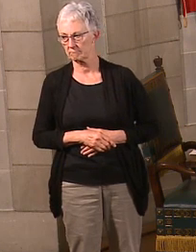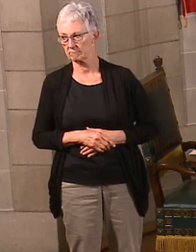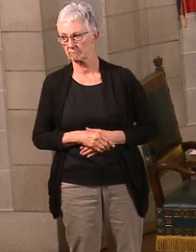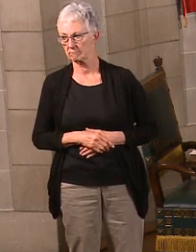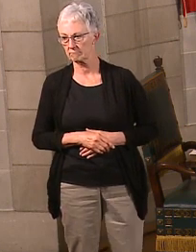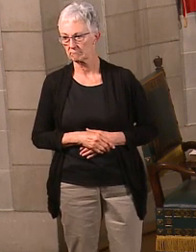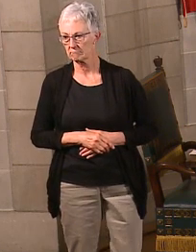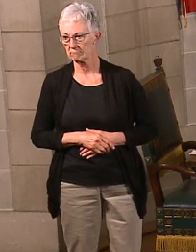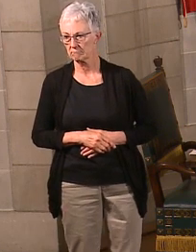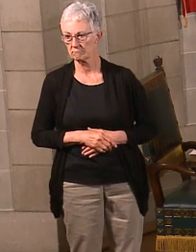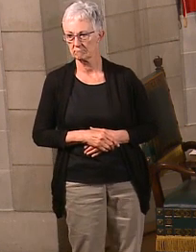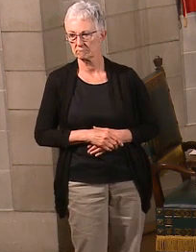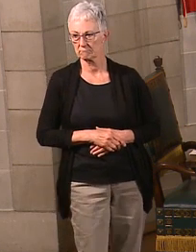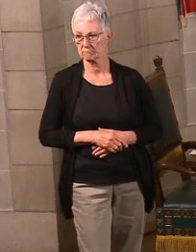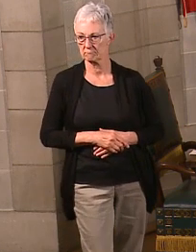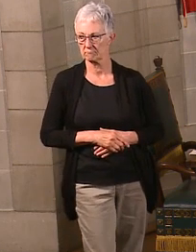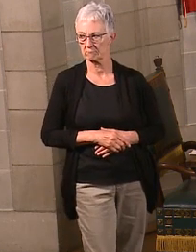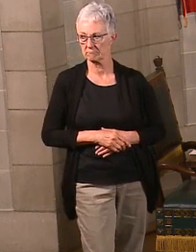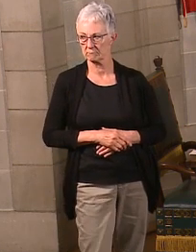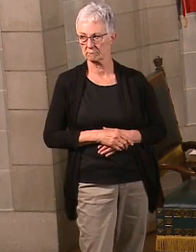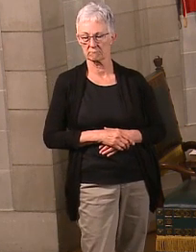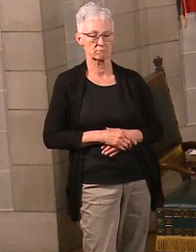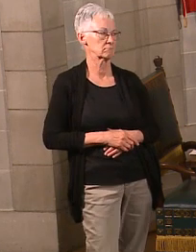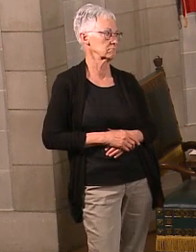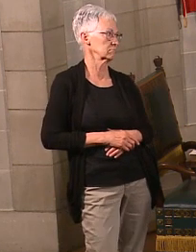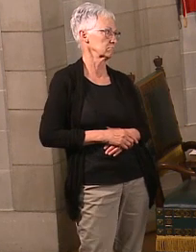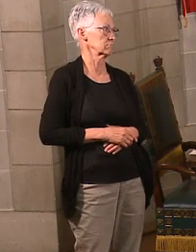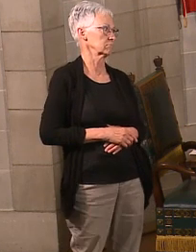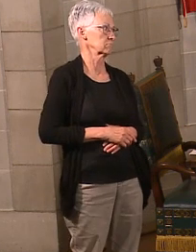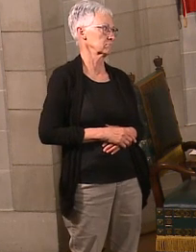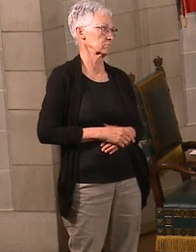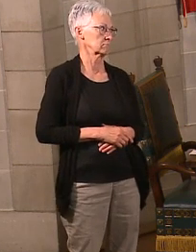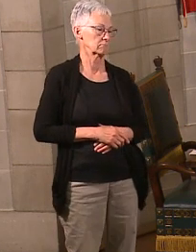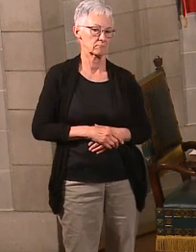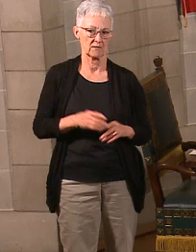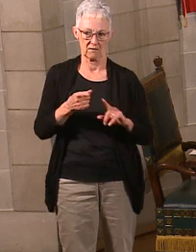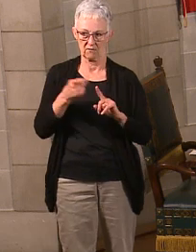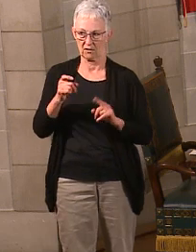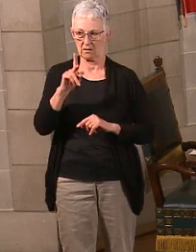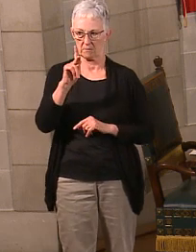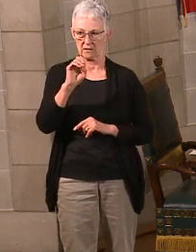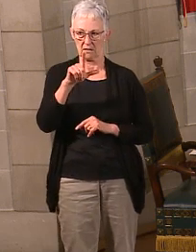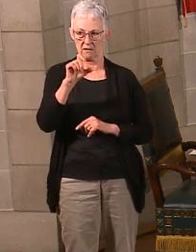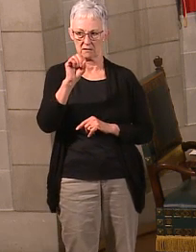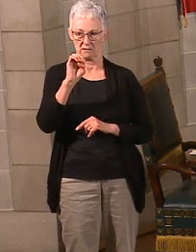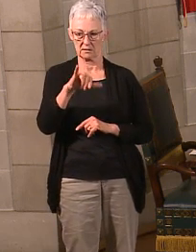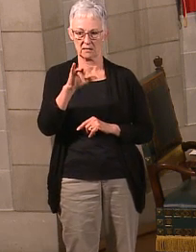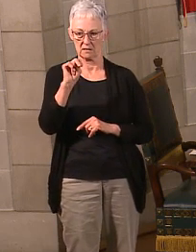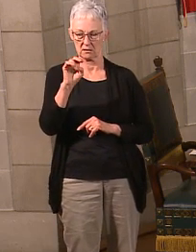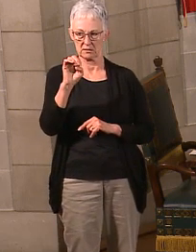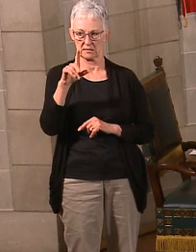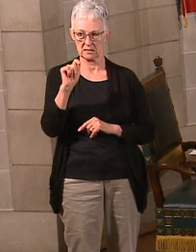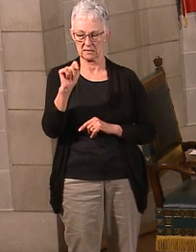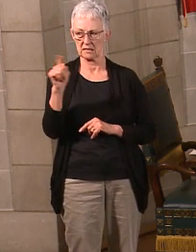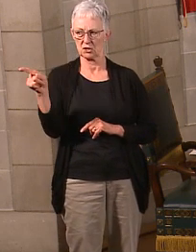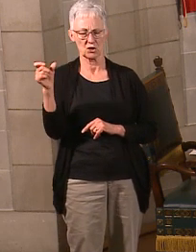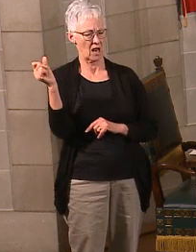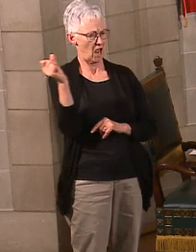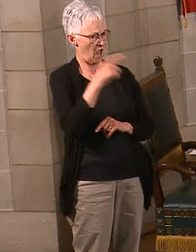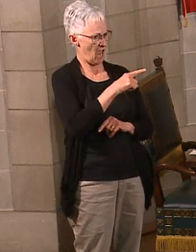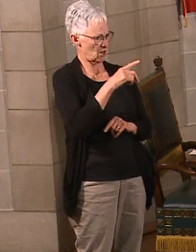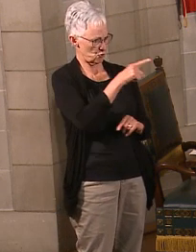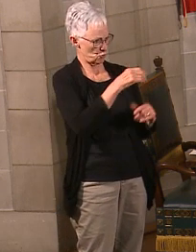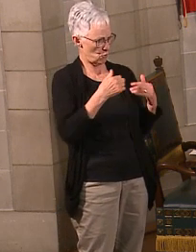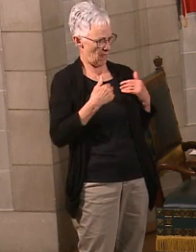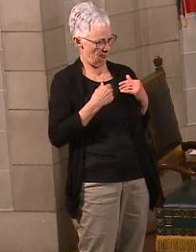testing be similar to testing at the YRTC in Kearney? So from Kelsey at NET, is there a protocol in place